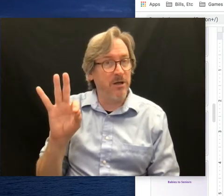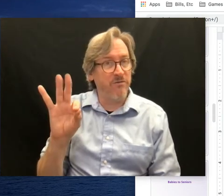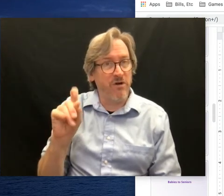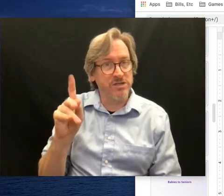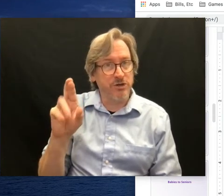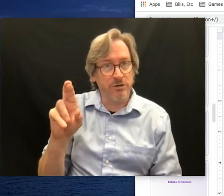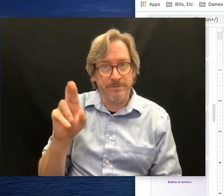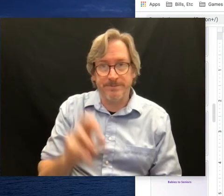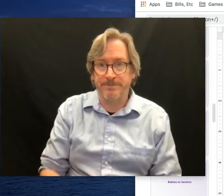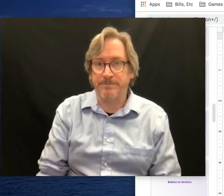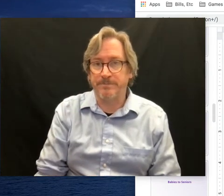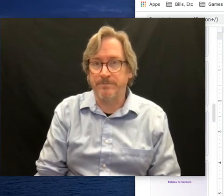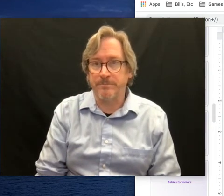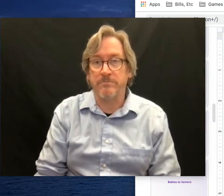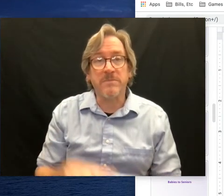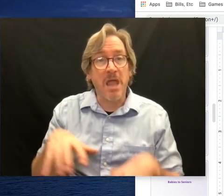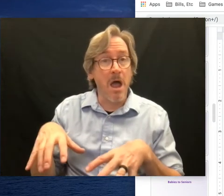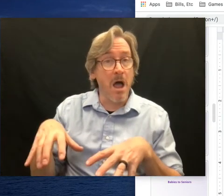Fingerspell foster.